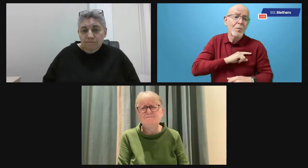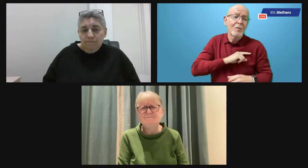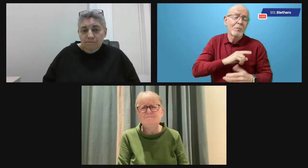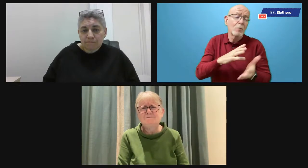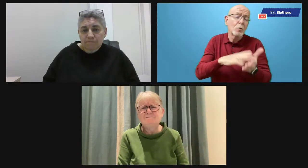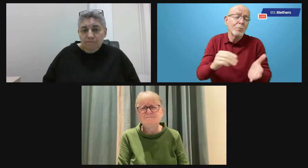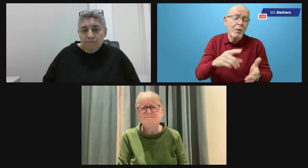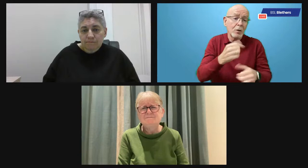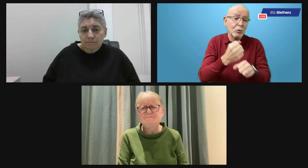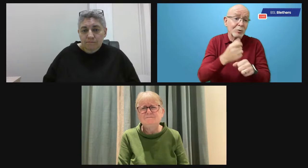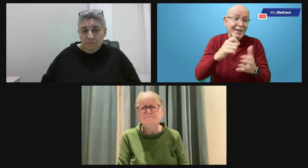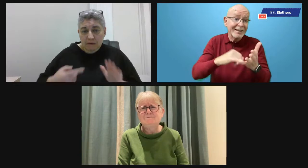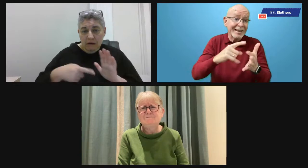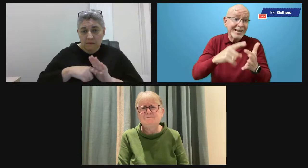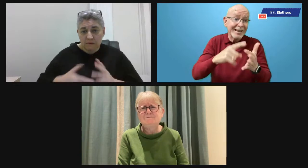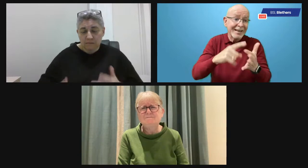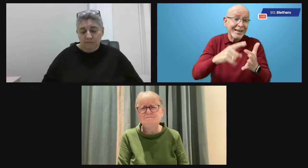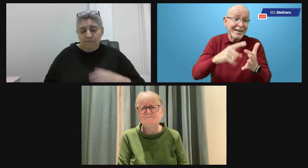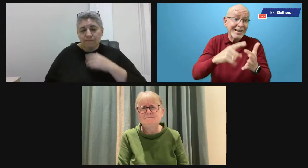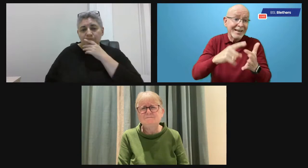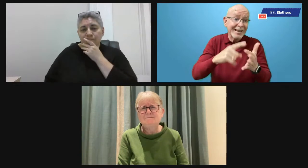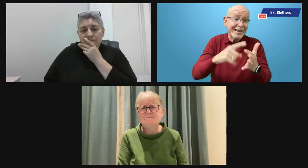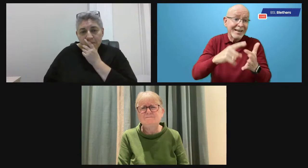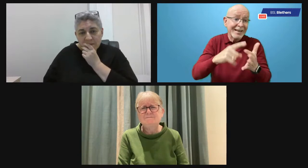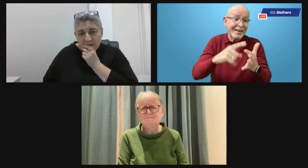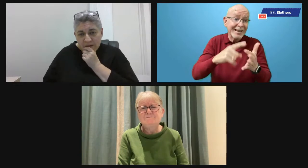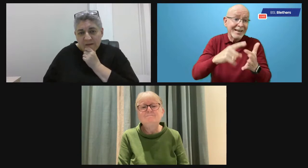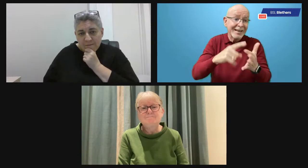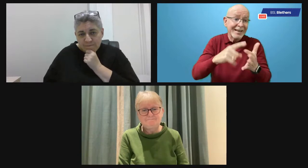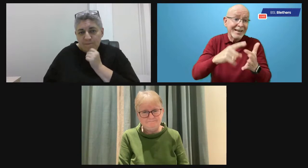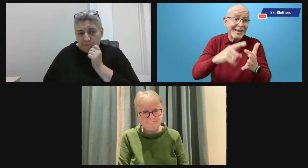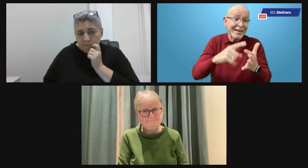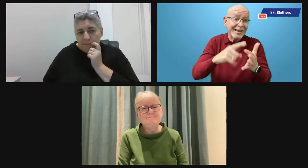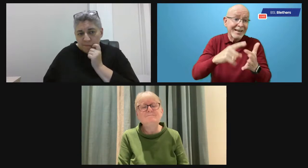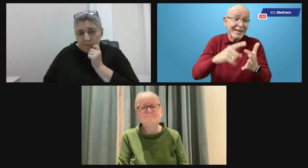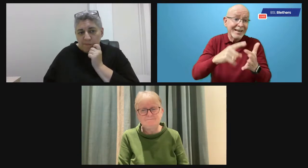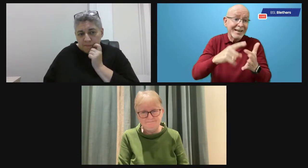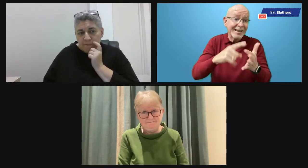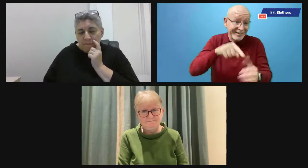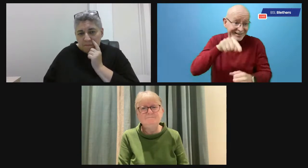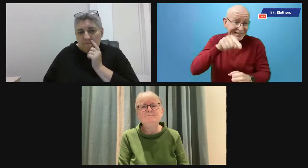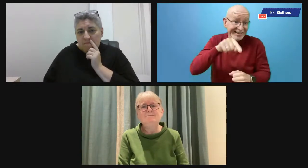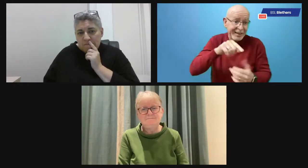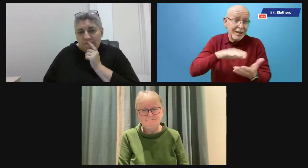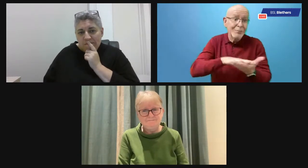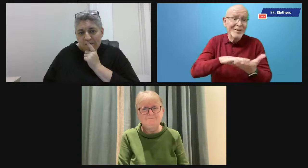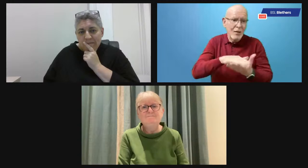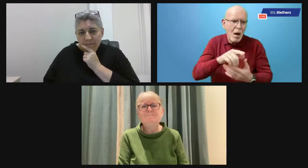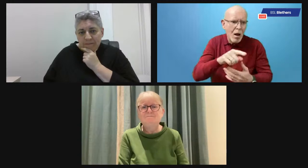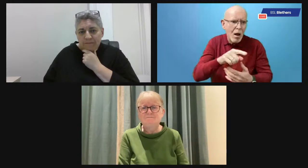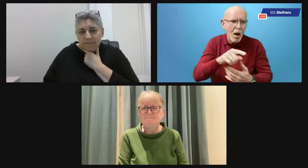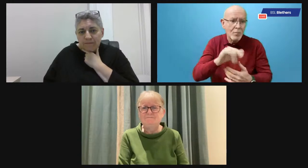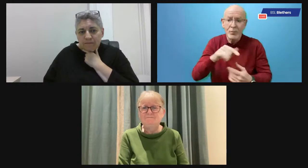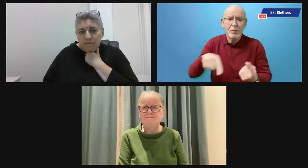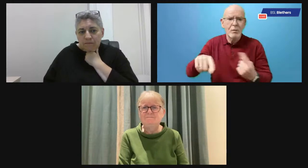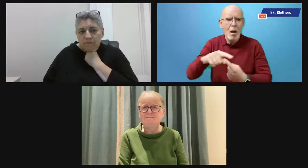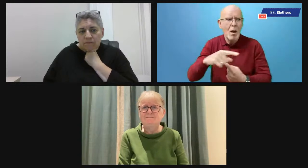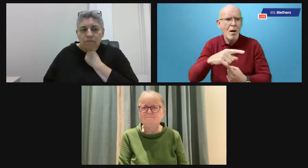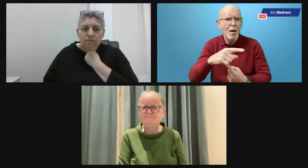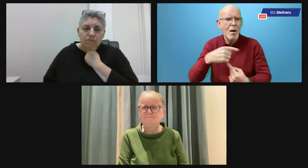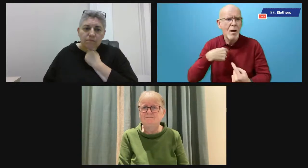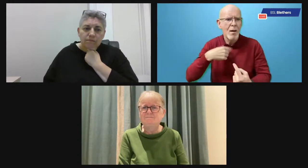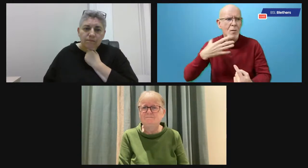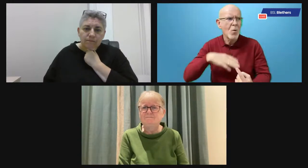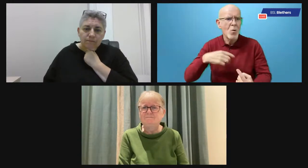future is see children back having, sort of the role models. We know that in England they're having their